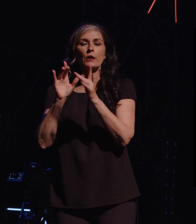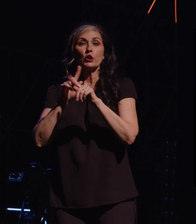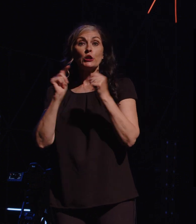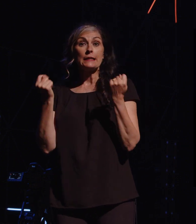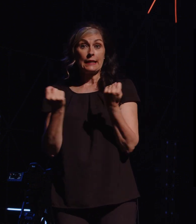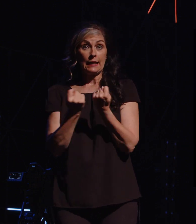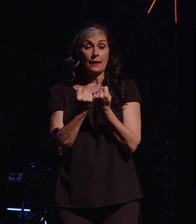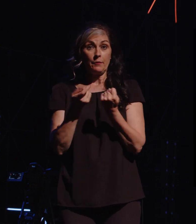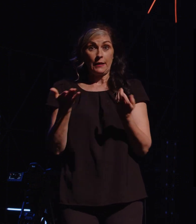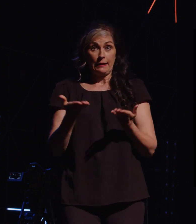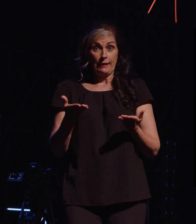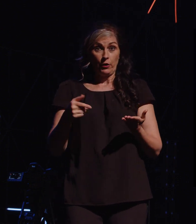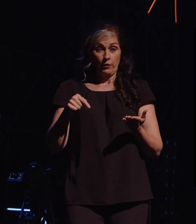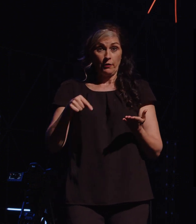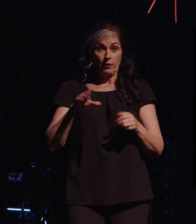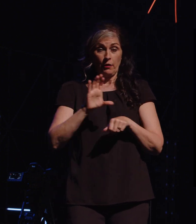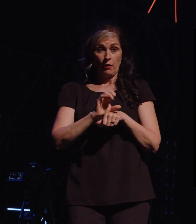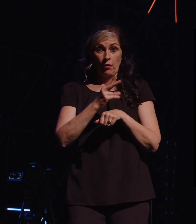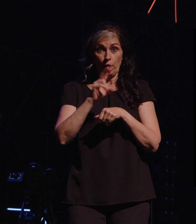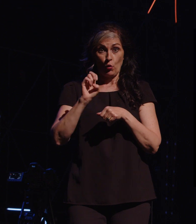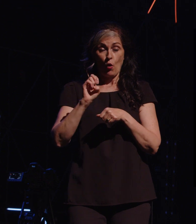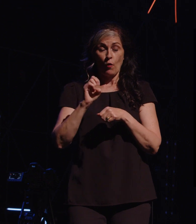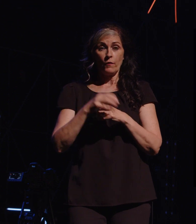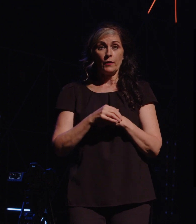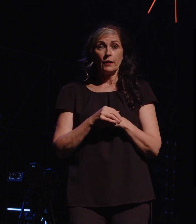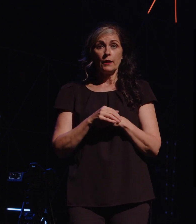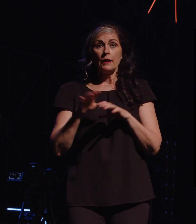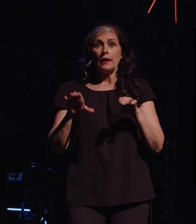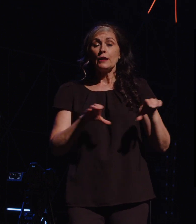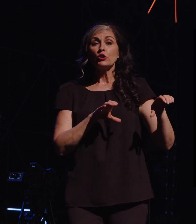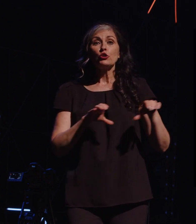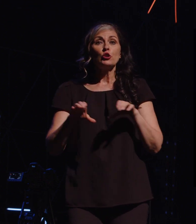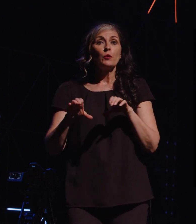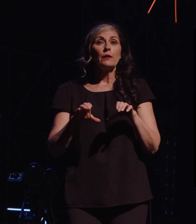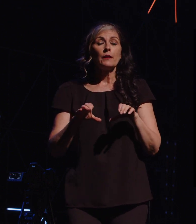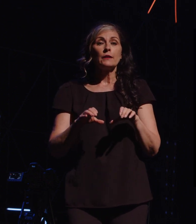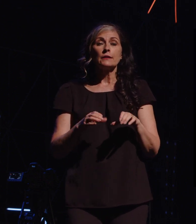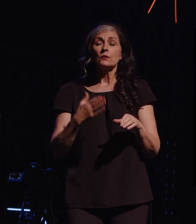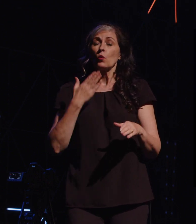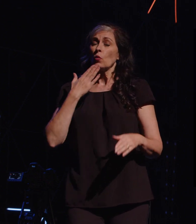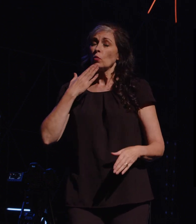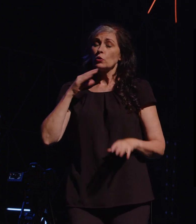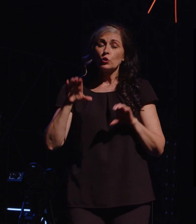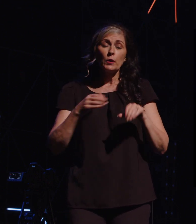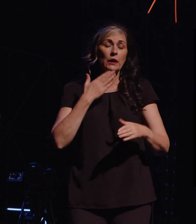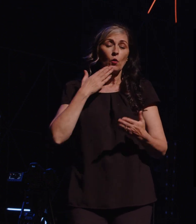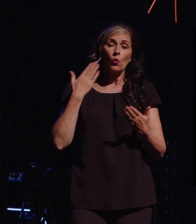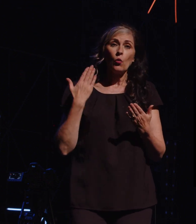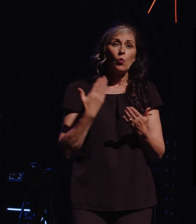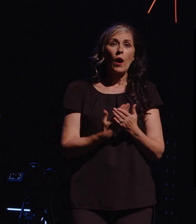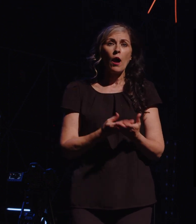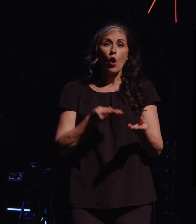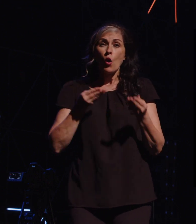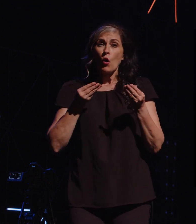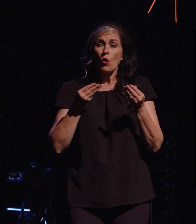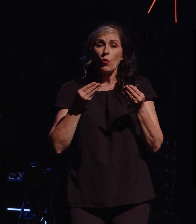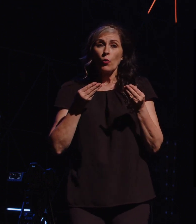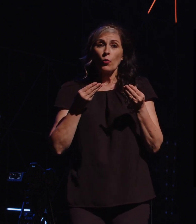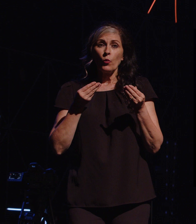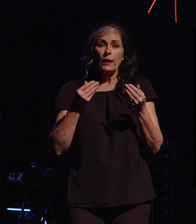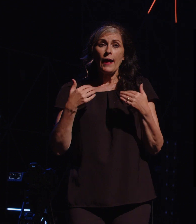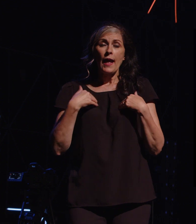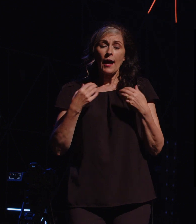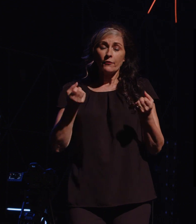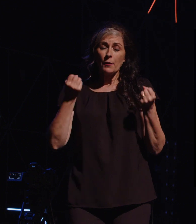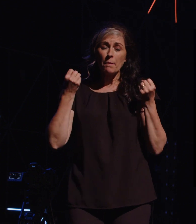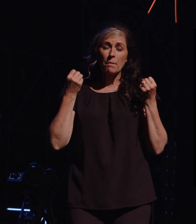team here at the Grove is doing this really, really well. Right? We've had a lot of years of experience